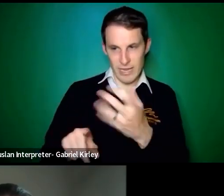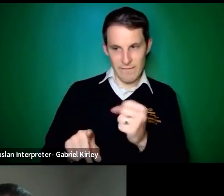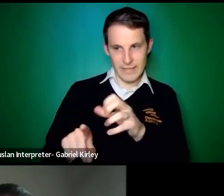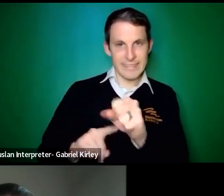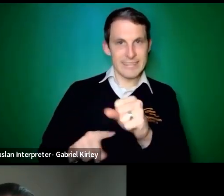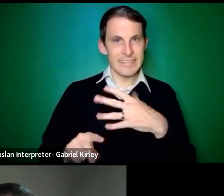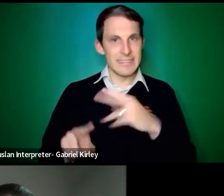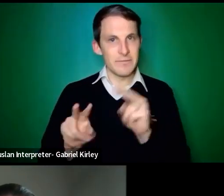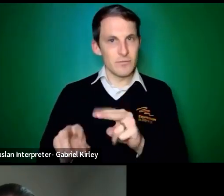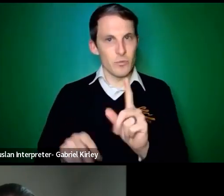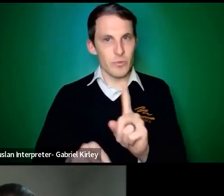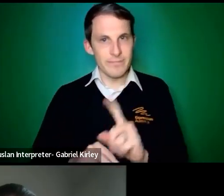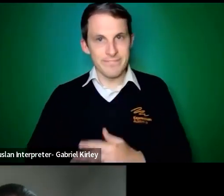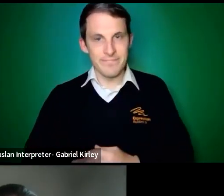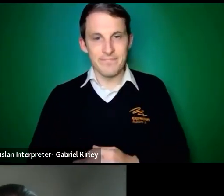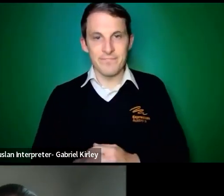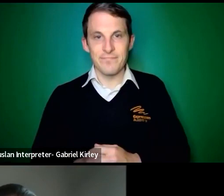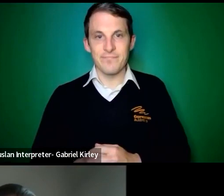You're on mute, Lisa.